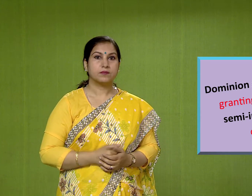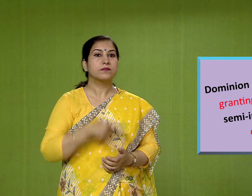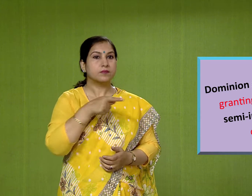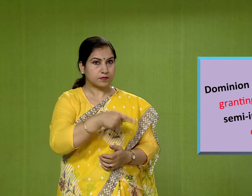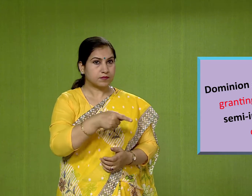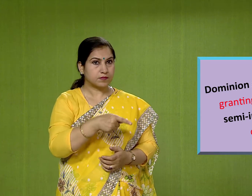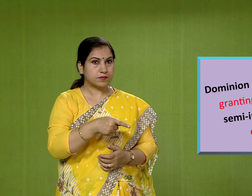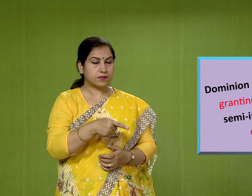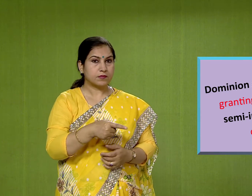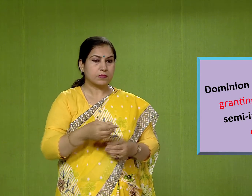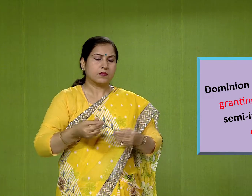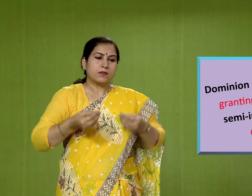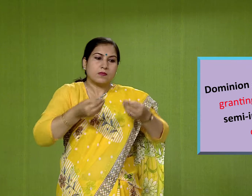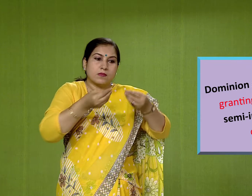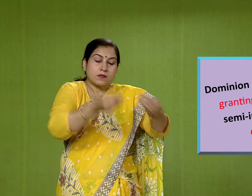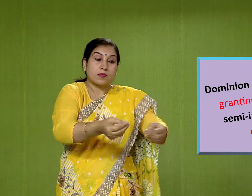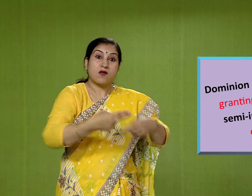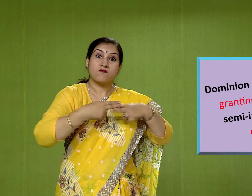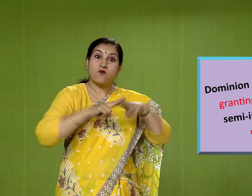However, they were not completely free